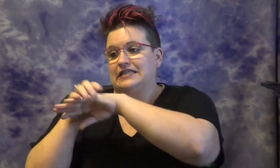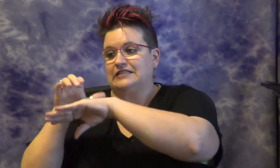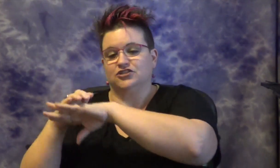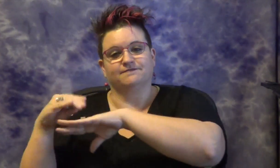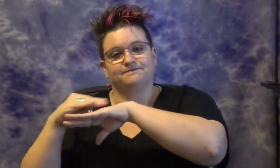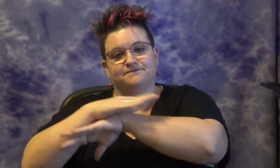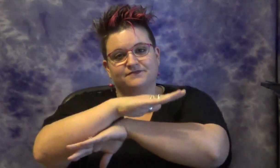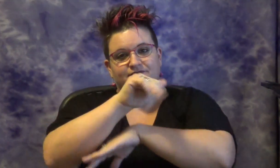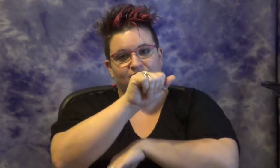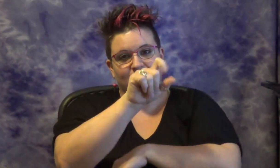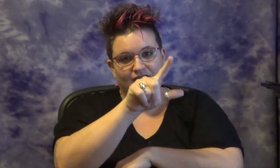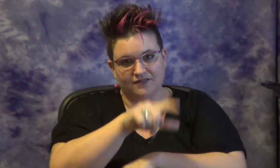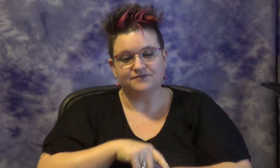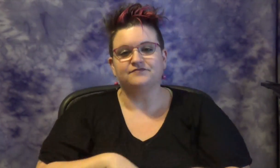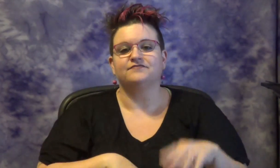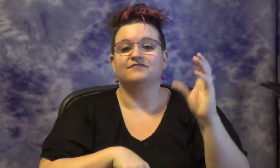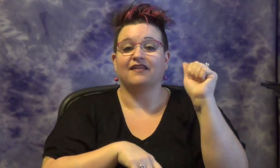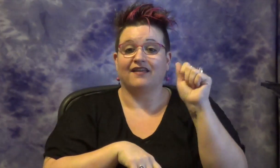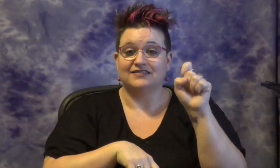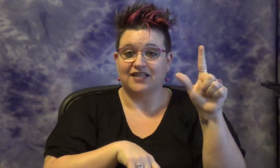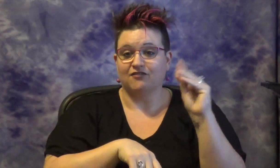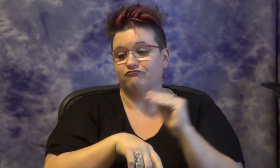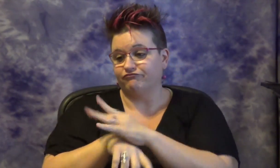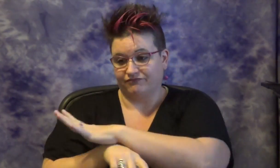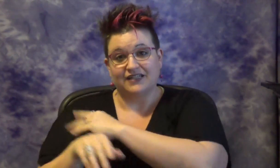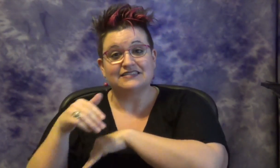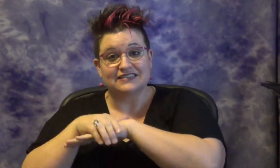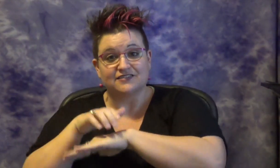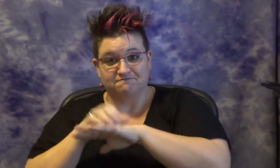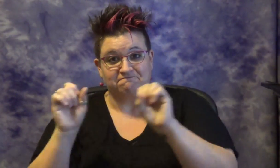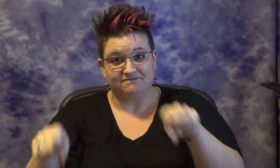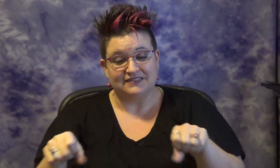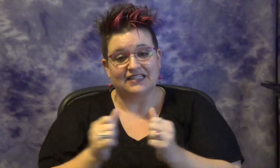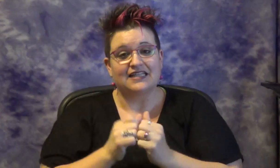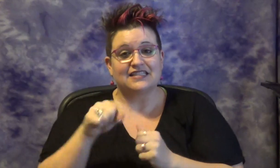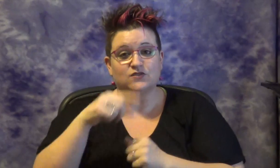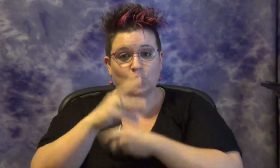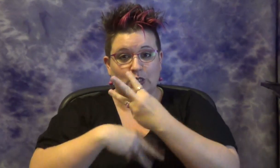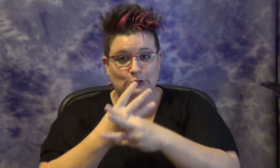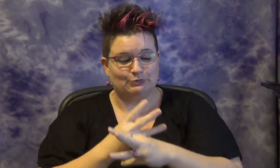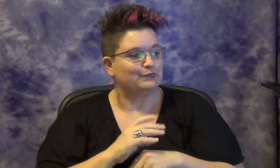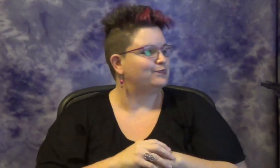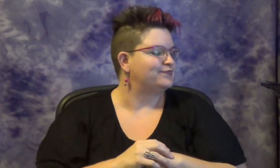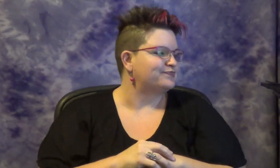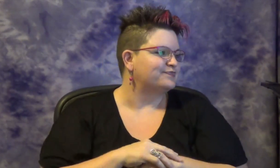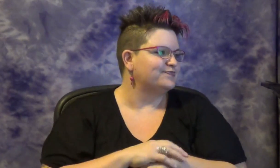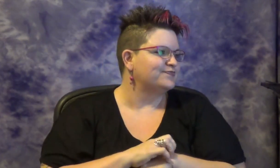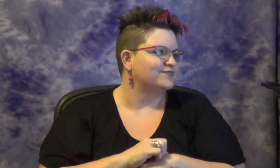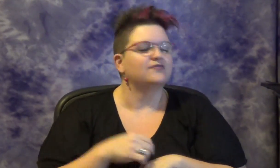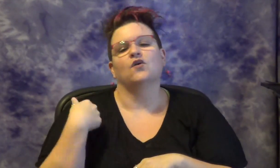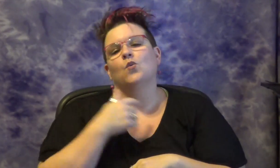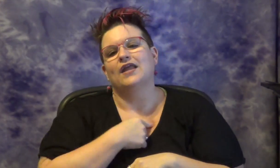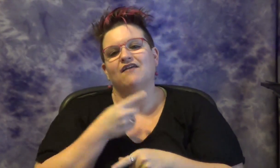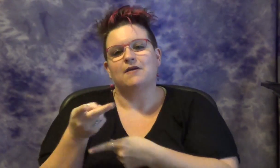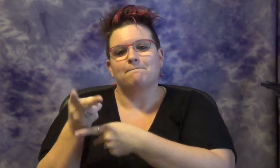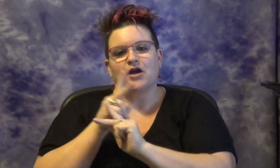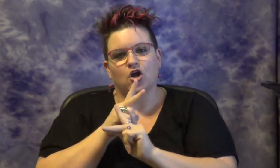Now, when we're talking about English, English influences ASL, as well as ASL can influence English. That just happens with